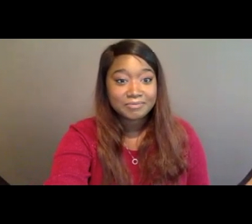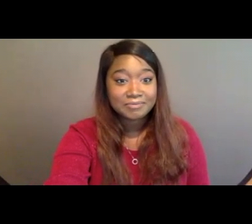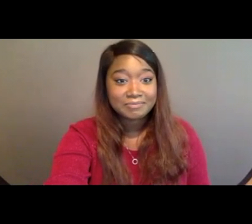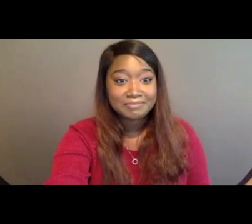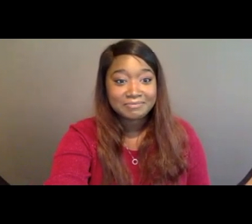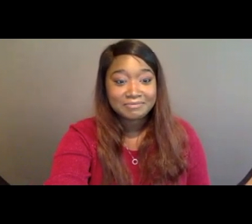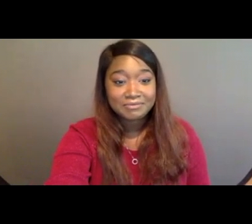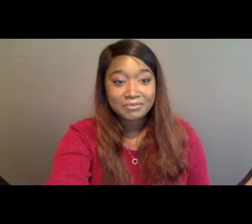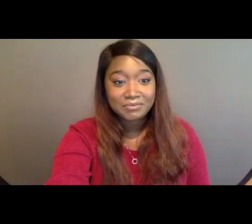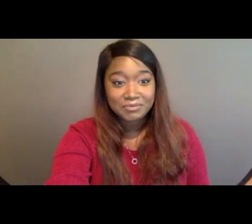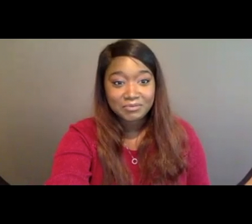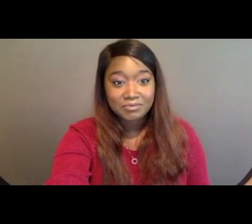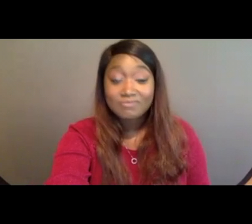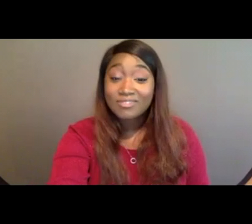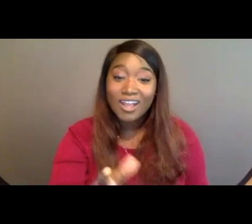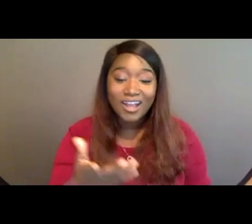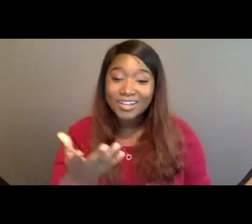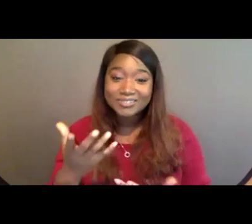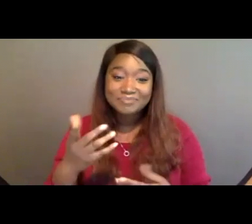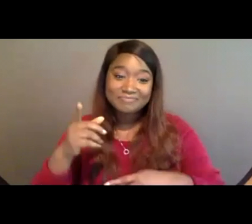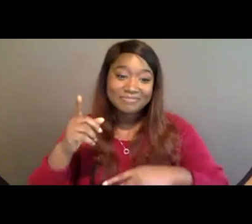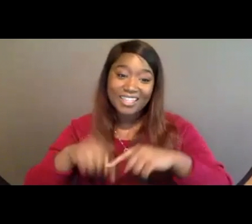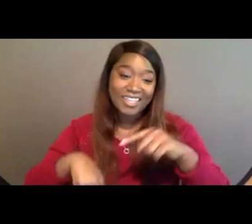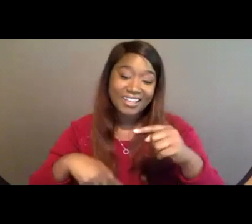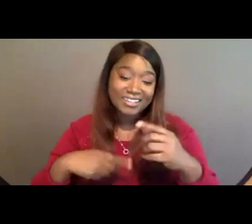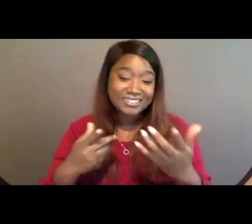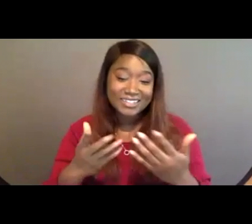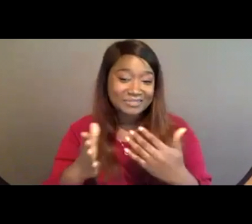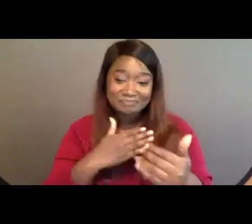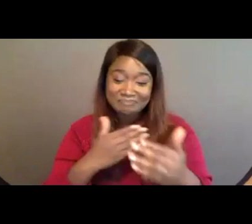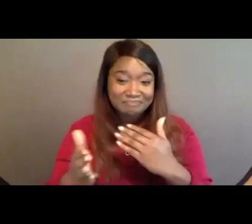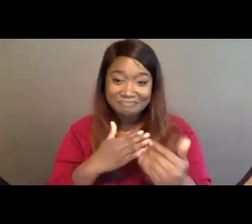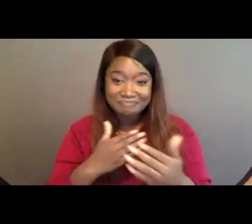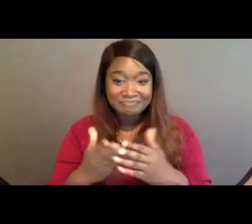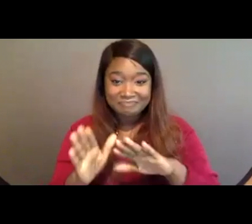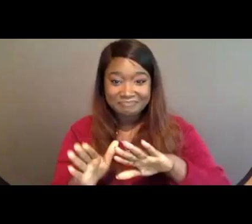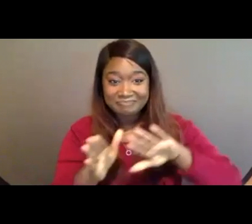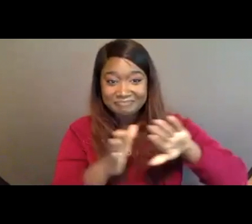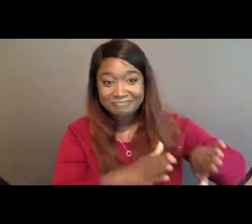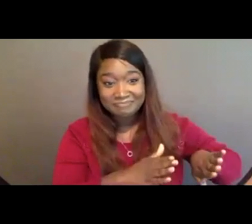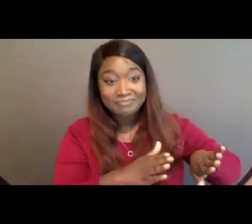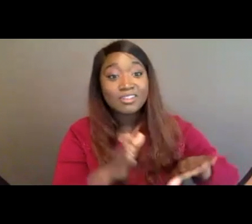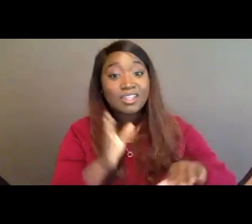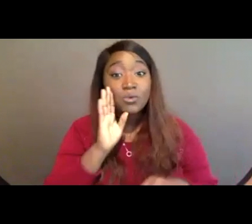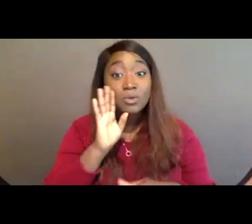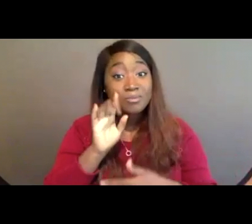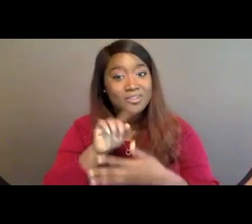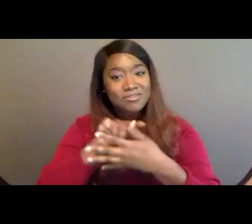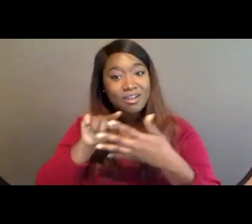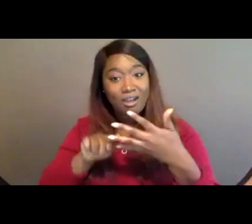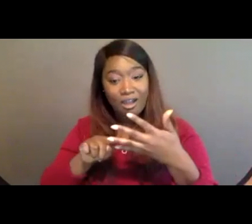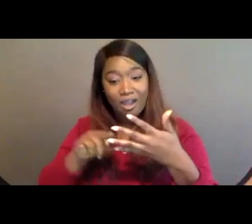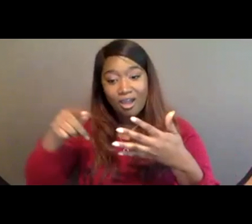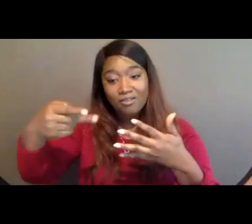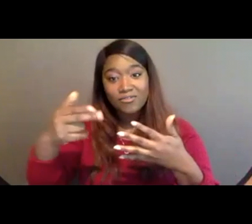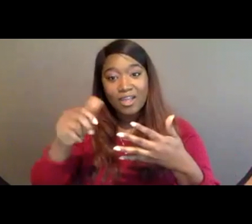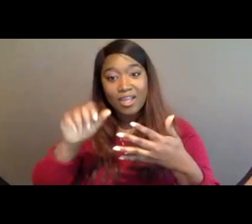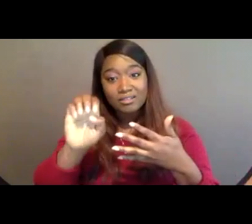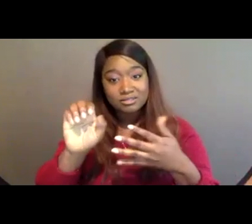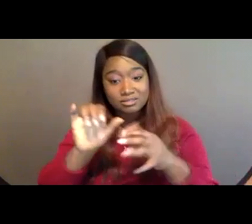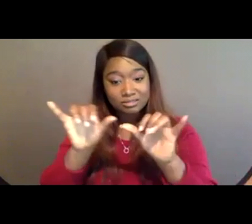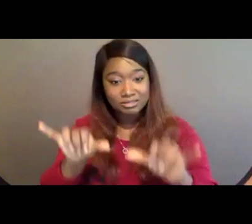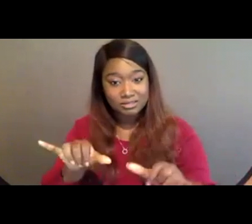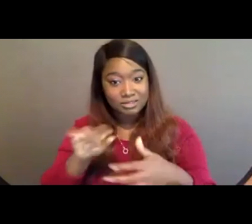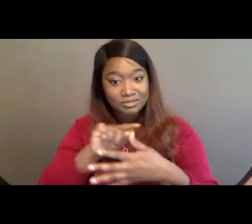Oh, I actually can't do it. Okay, never mind. So we're going to look at just sort of this 5-phase system. If you can imagine